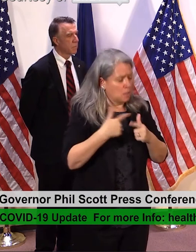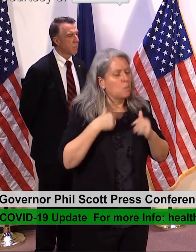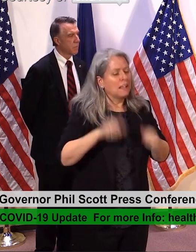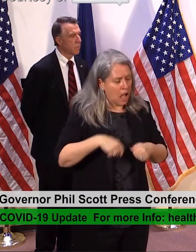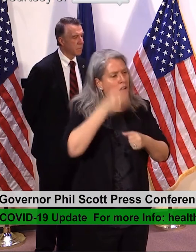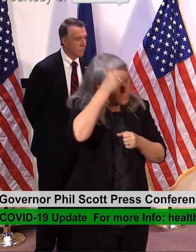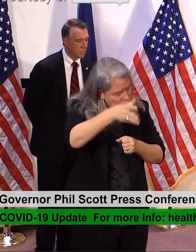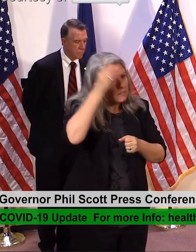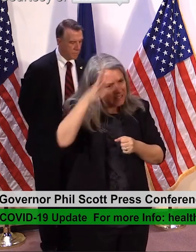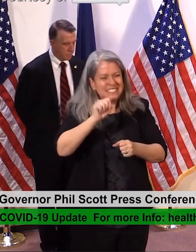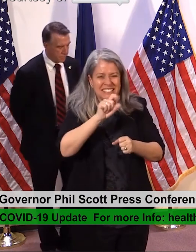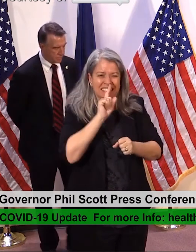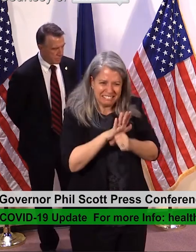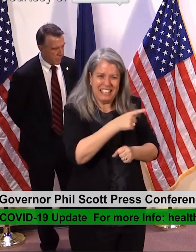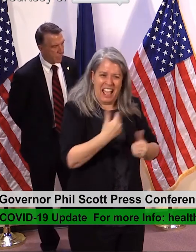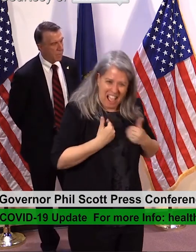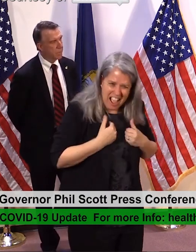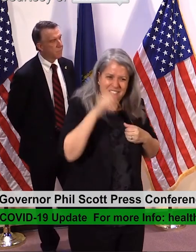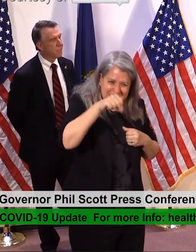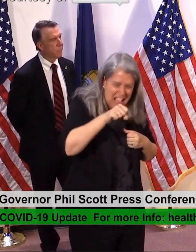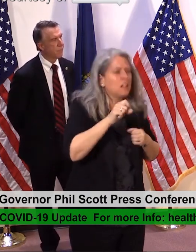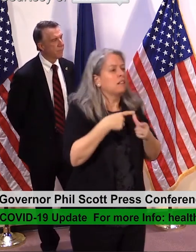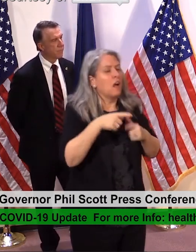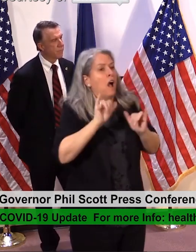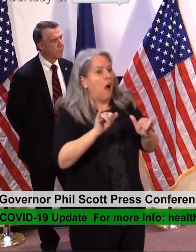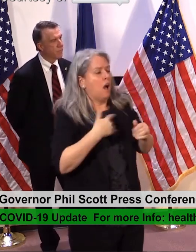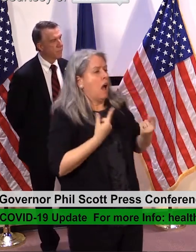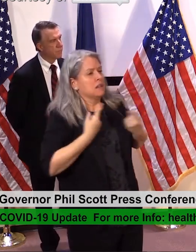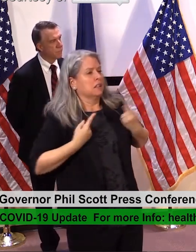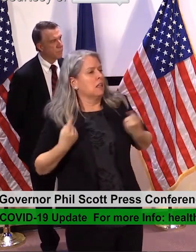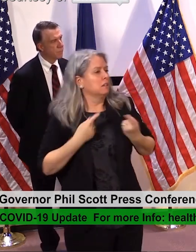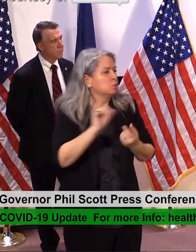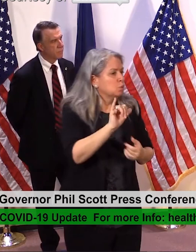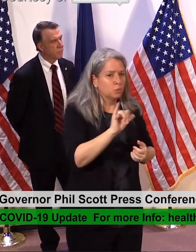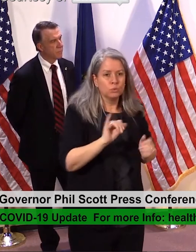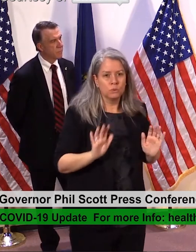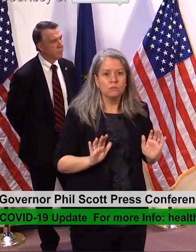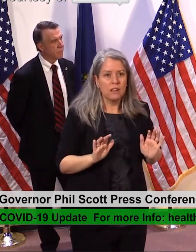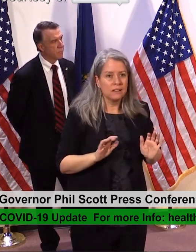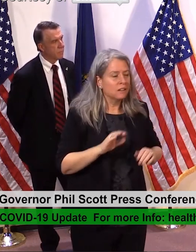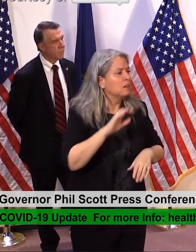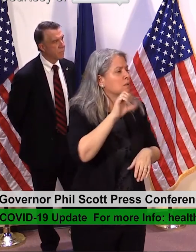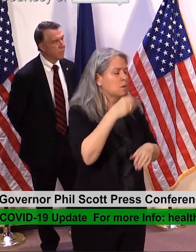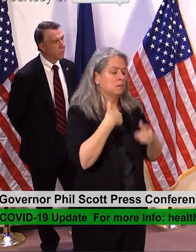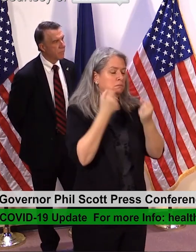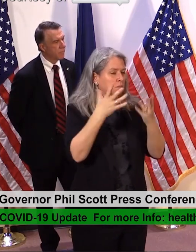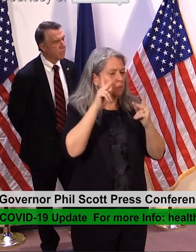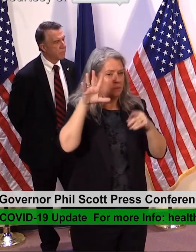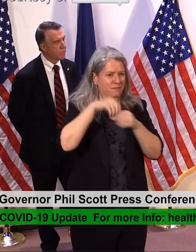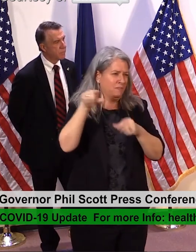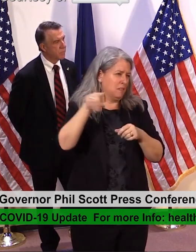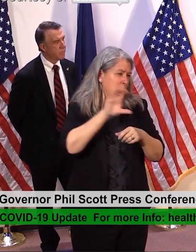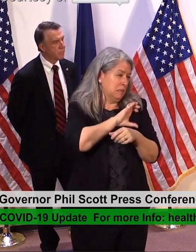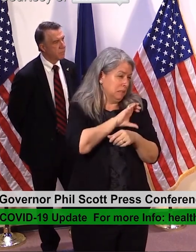to expand our workforce in contact tracing. And we have abundant members of the Department of